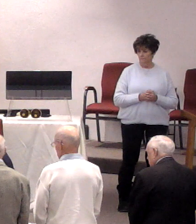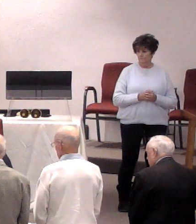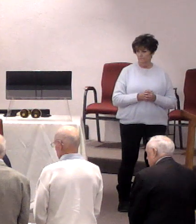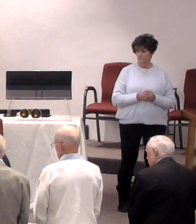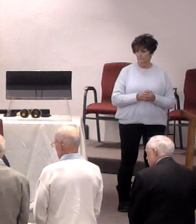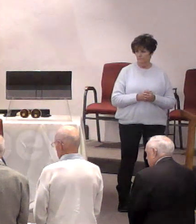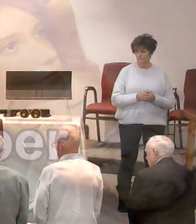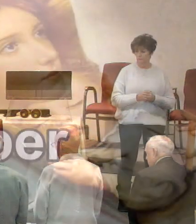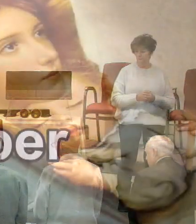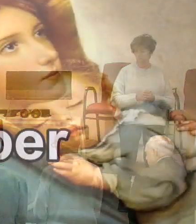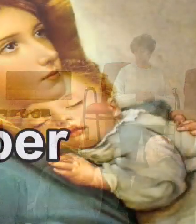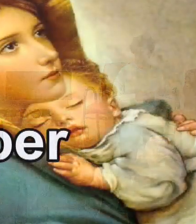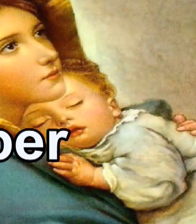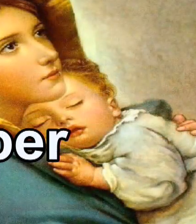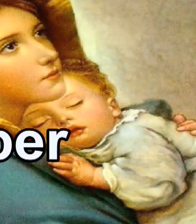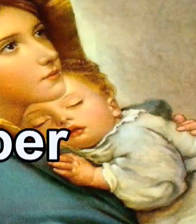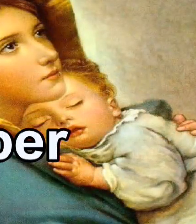These are the bread? Okay.